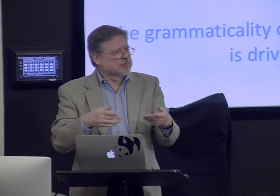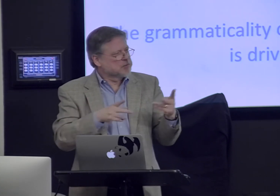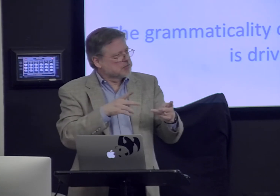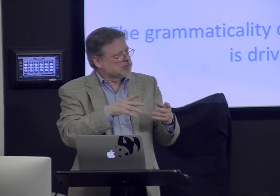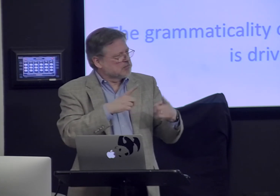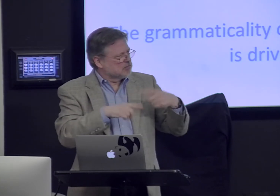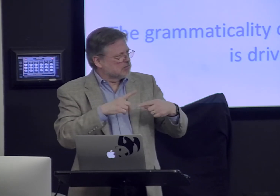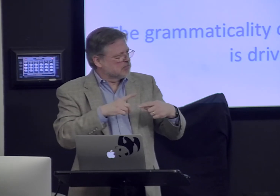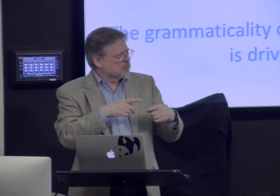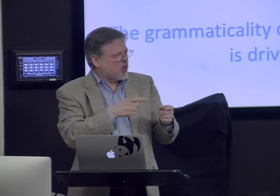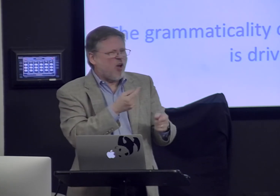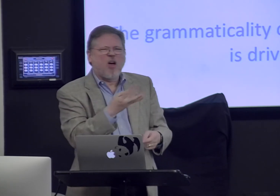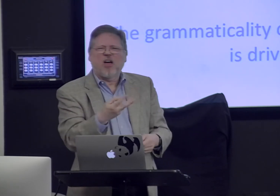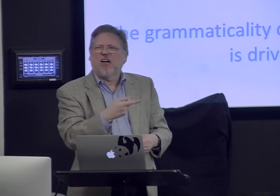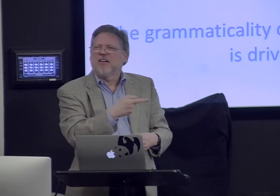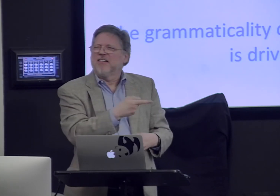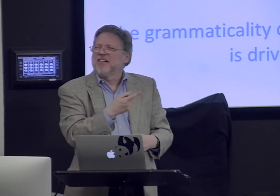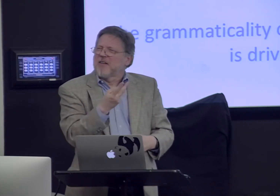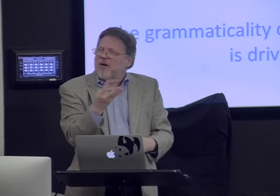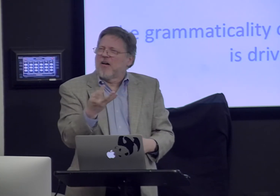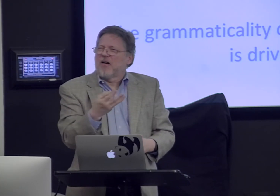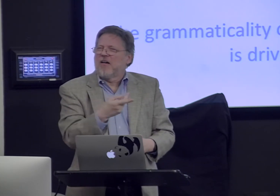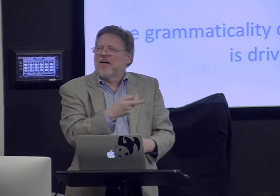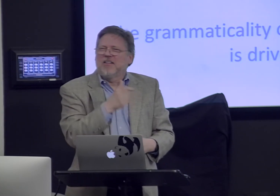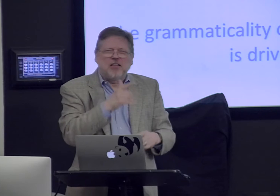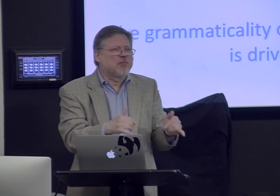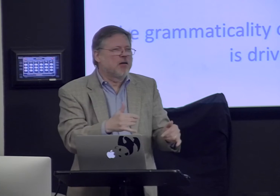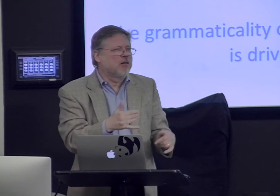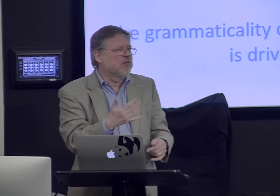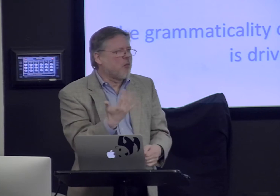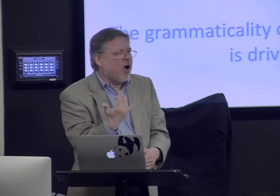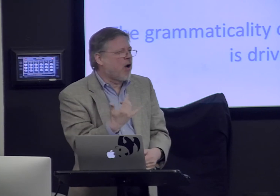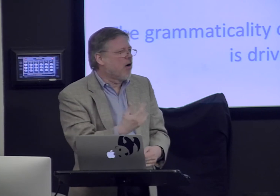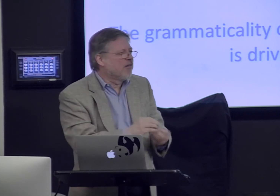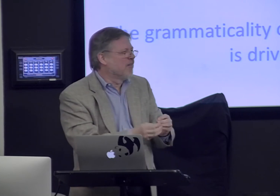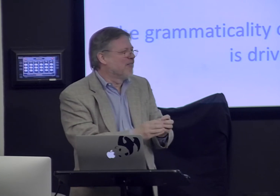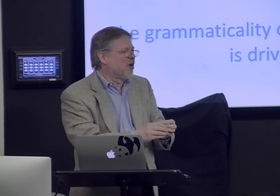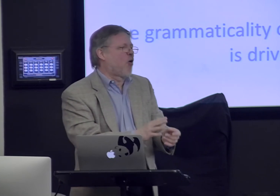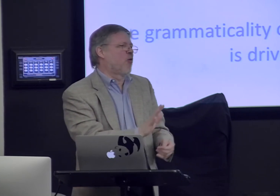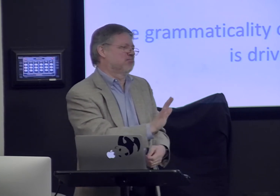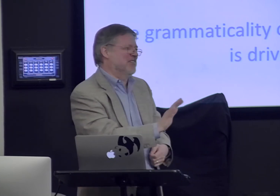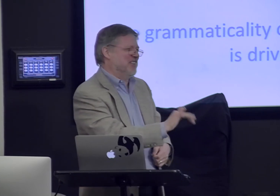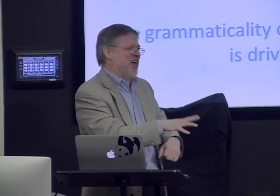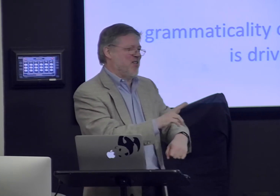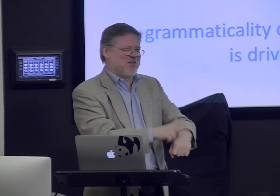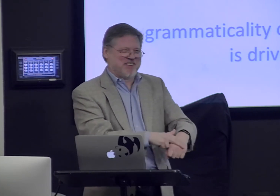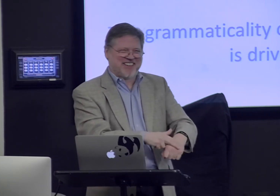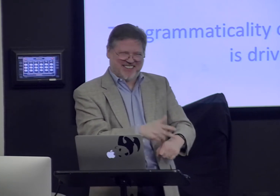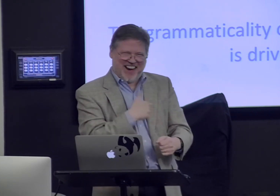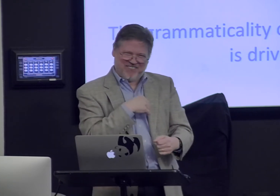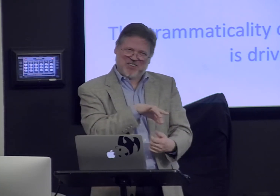task, we see that the types of errors that people made were very patterned. And sometimes